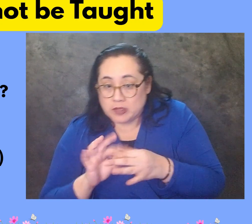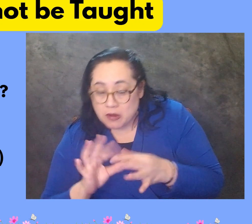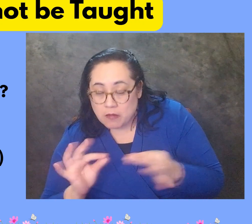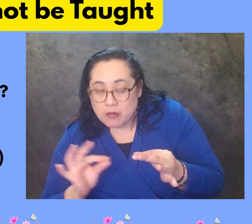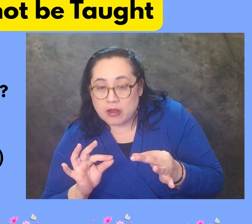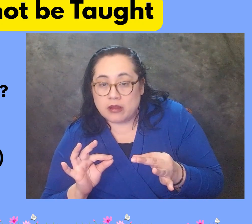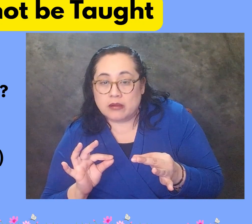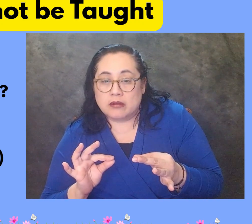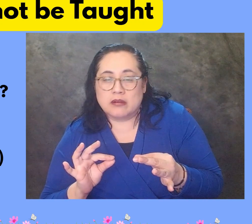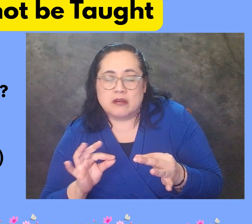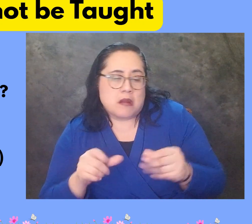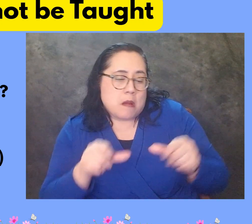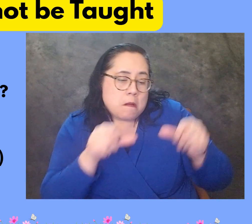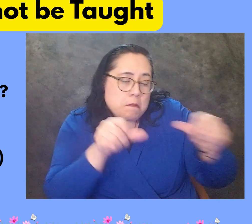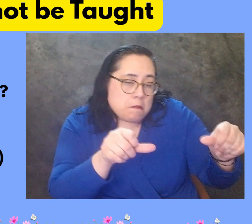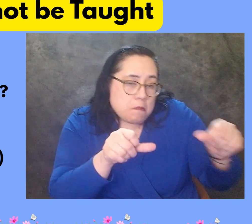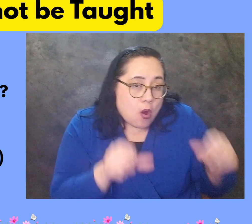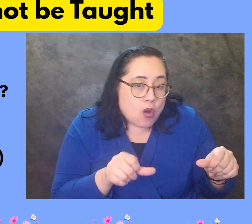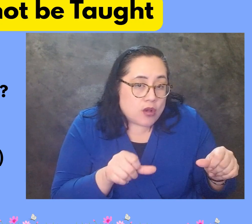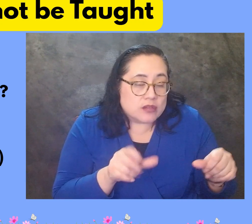comment.